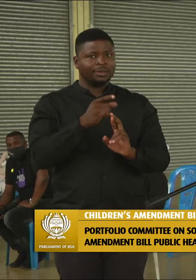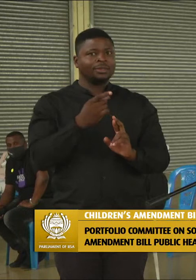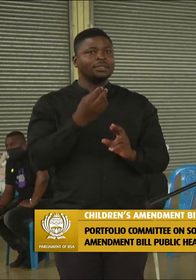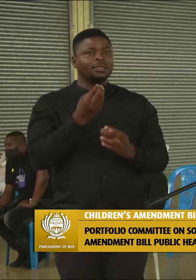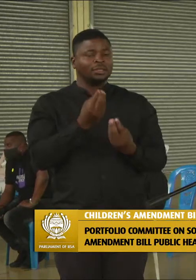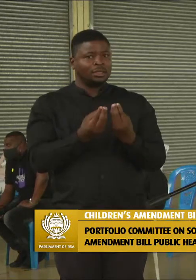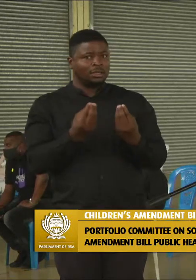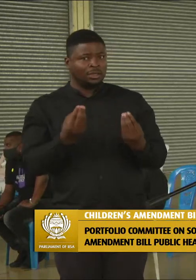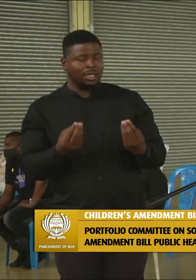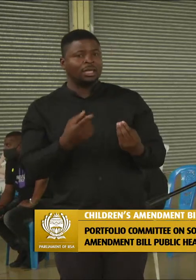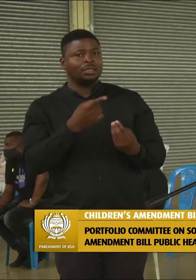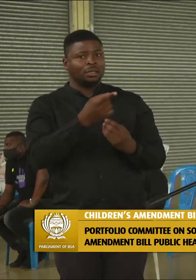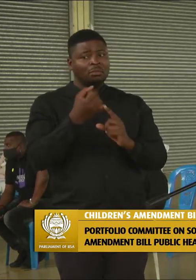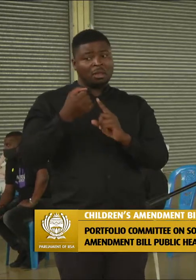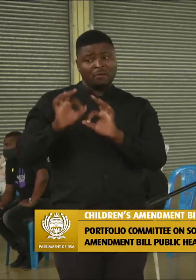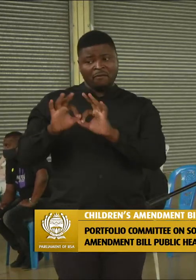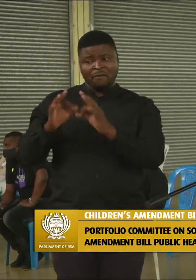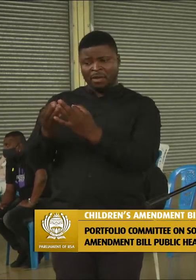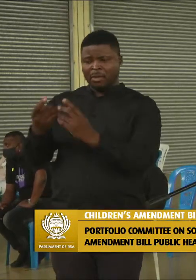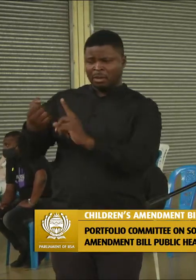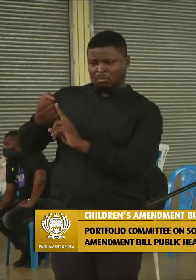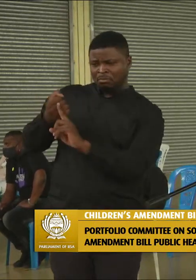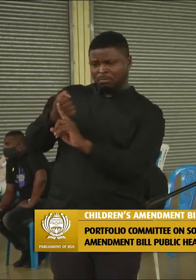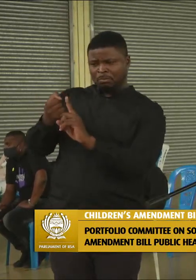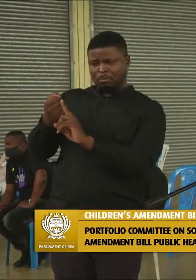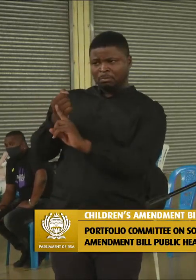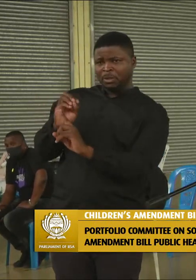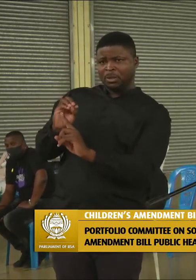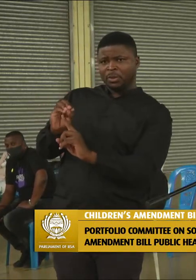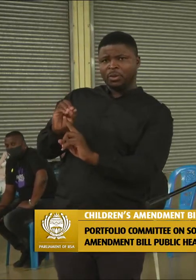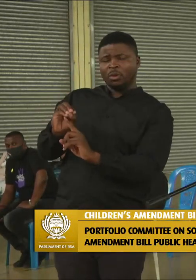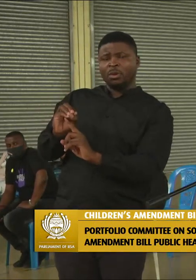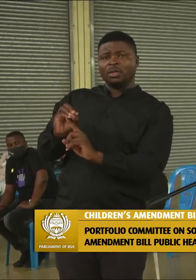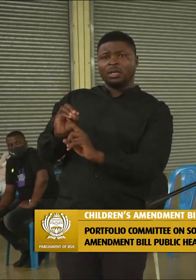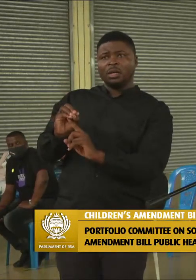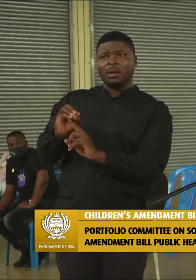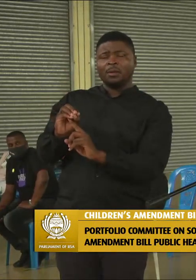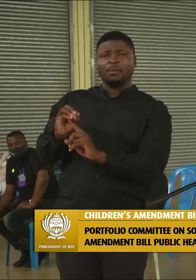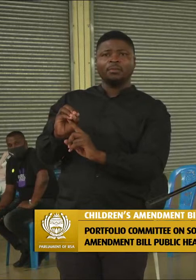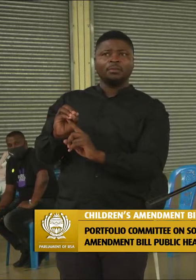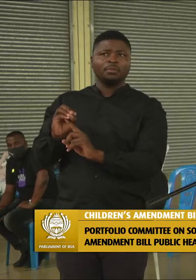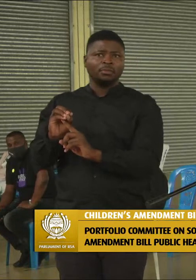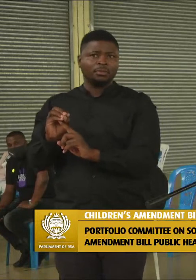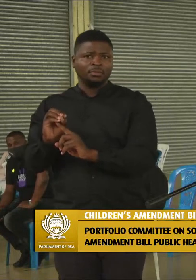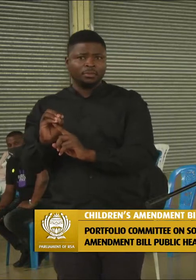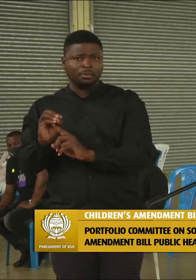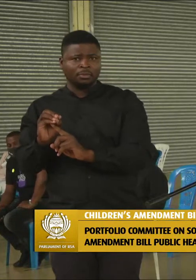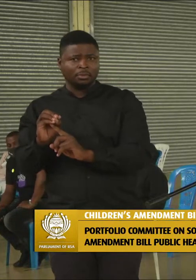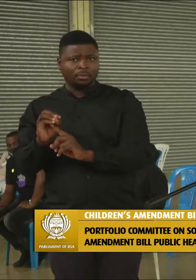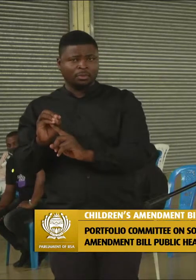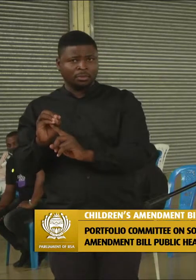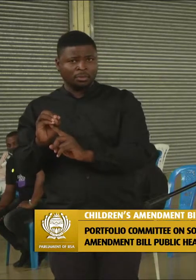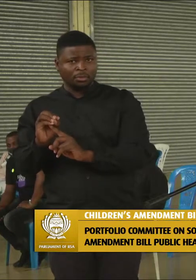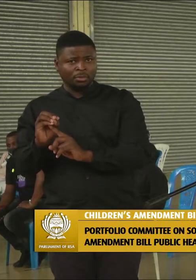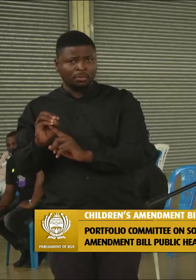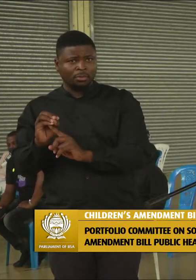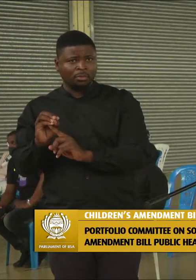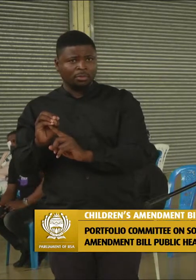child is abused within the family. When we told them to open a